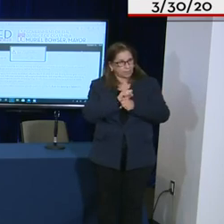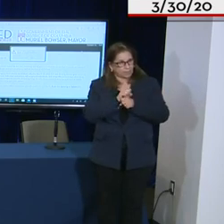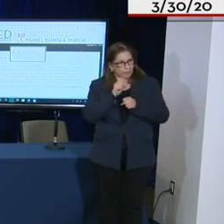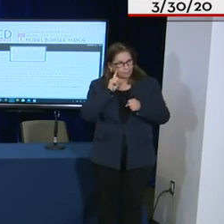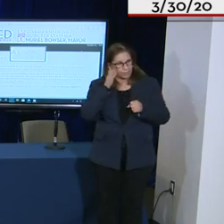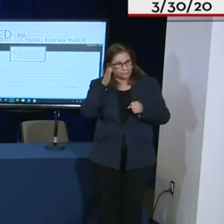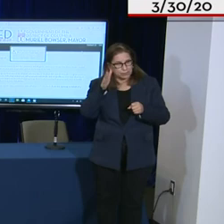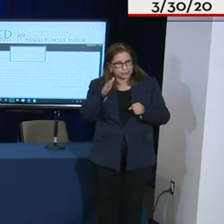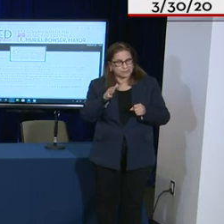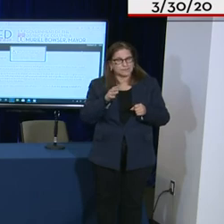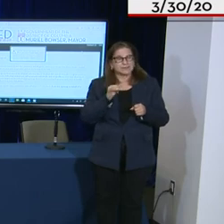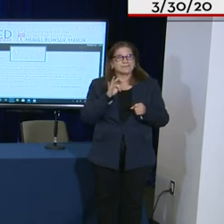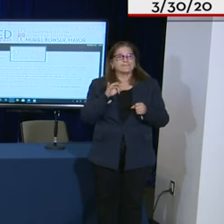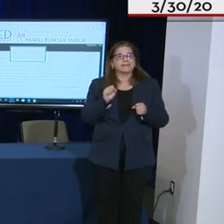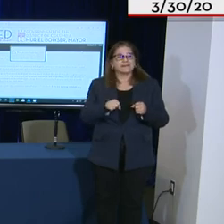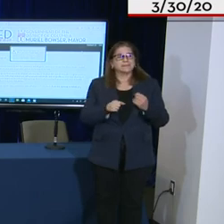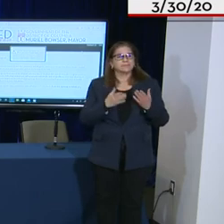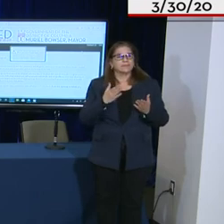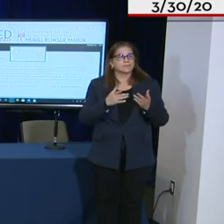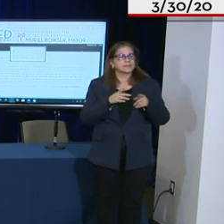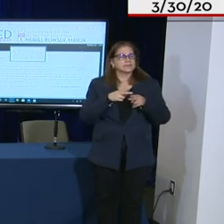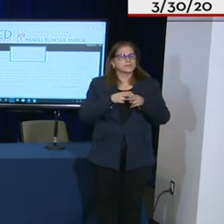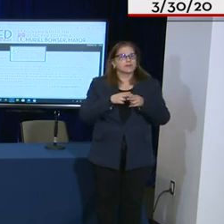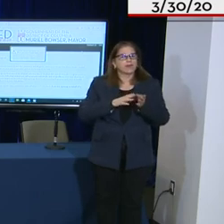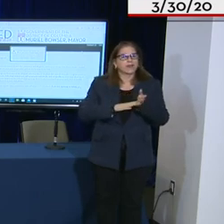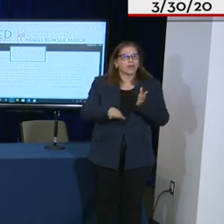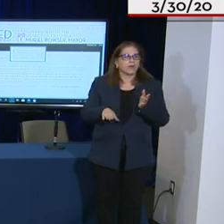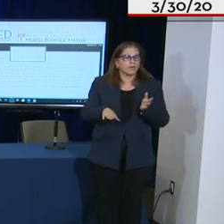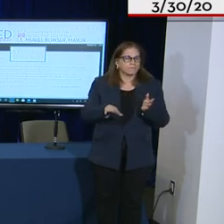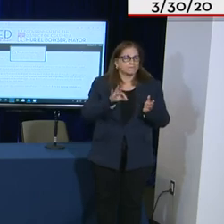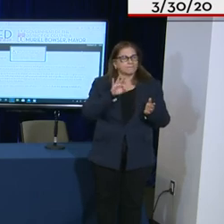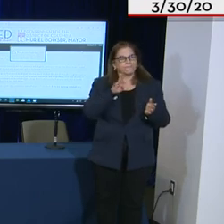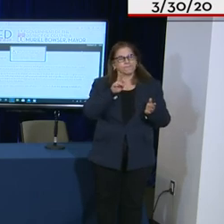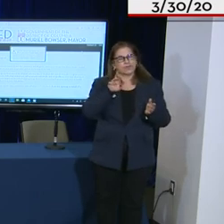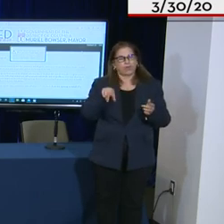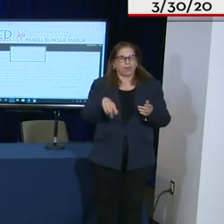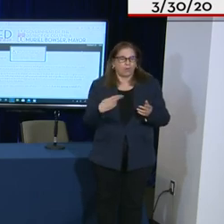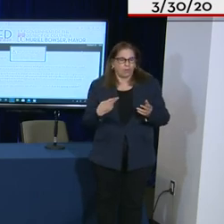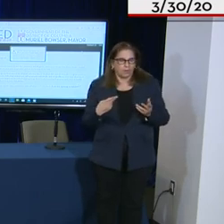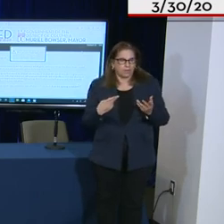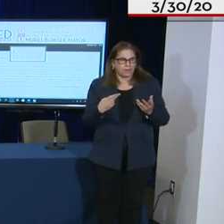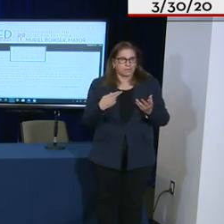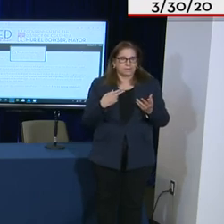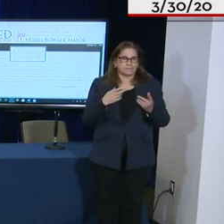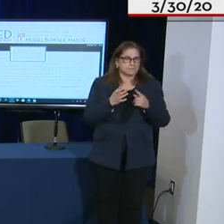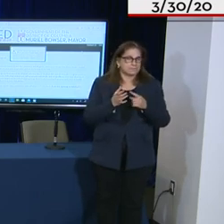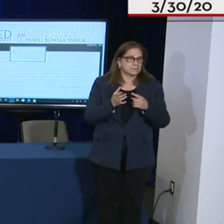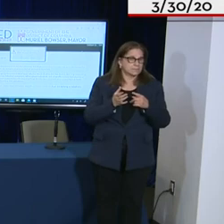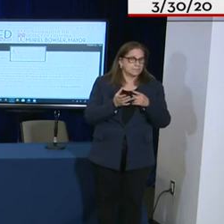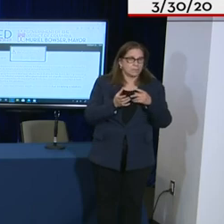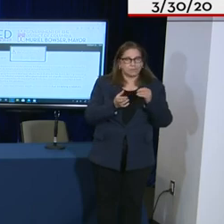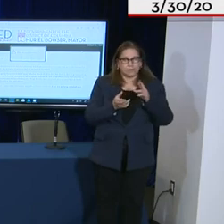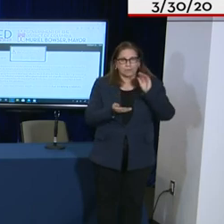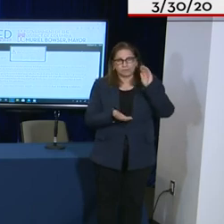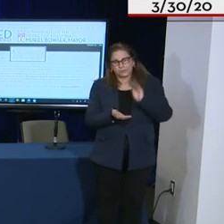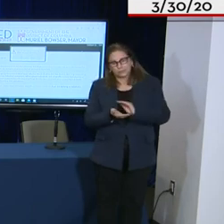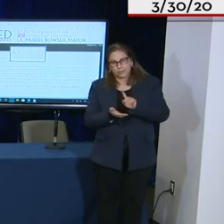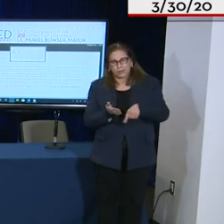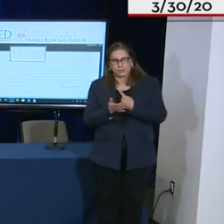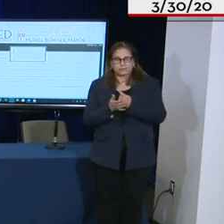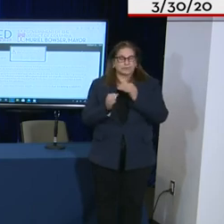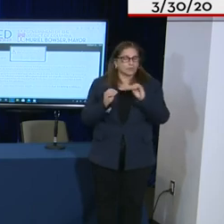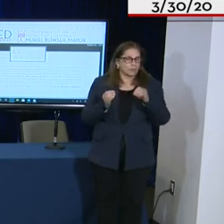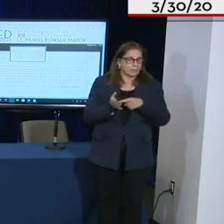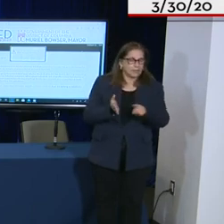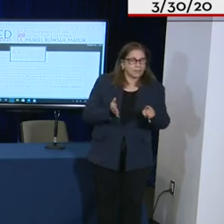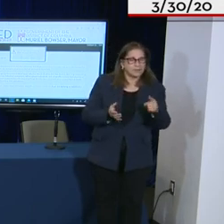you want to furlough, which still keep them employed, but reduce their hours with no pay. If there's uncertainty